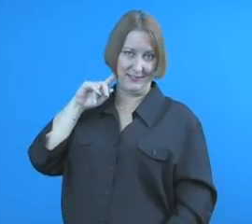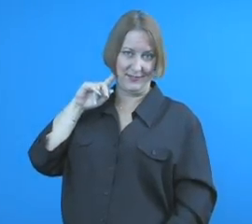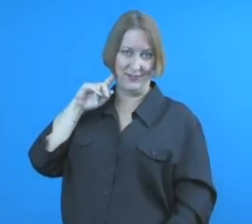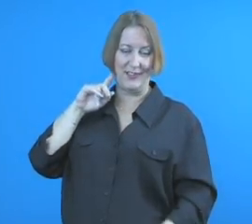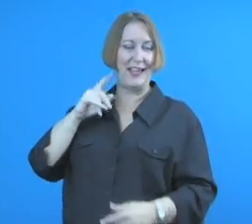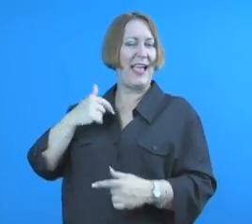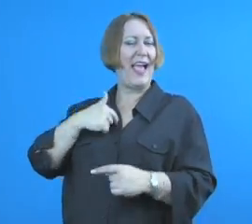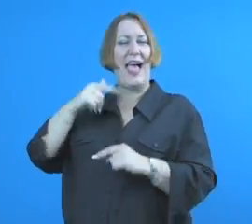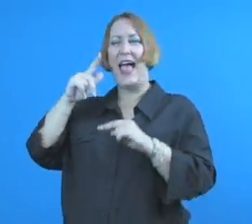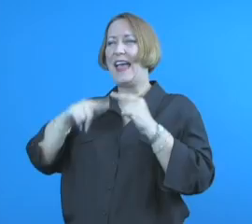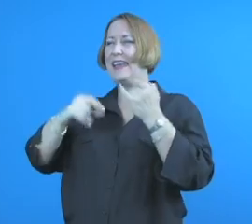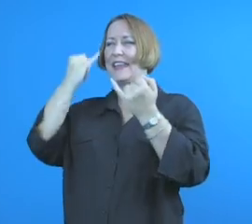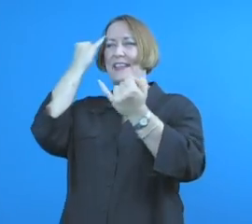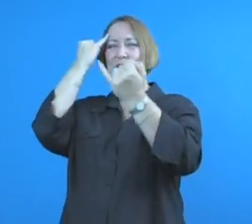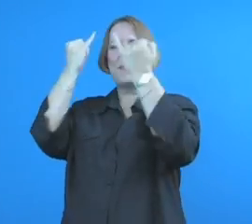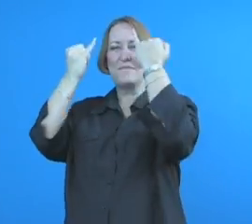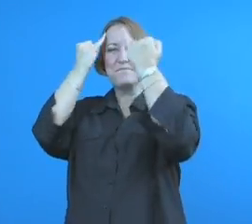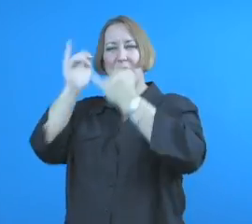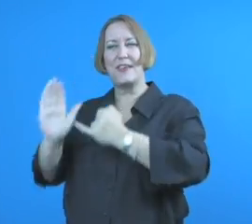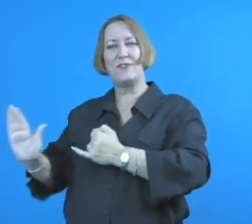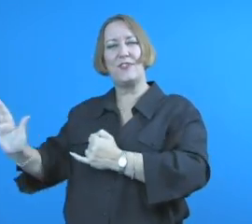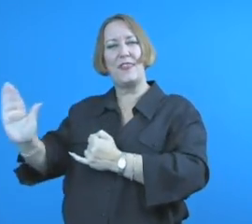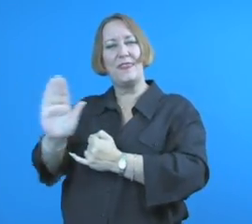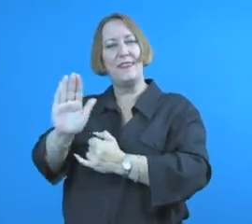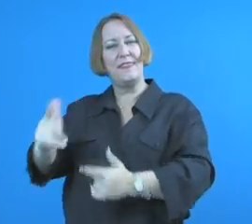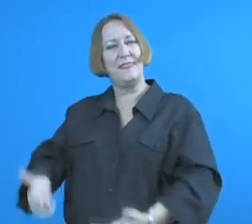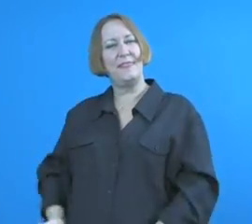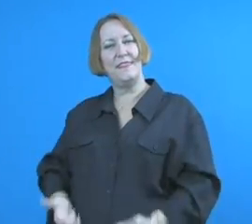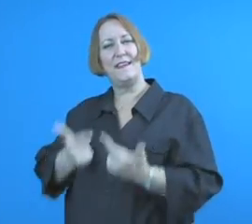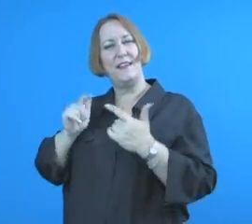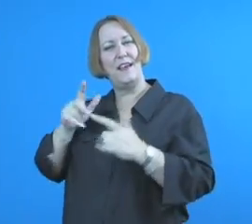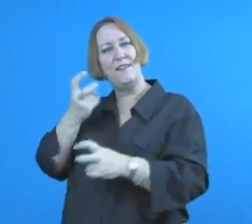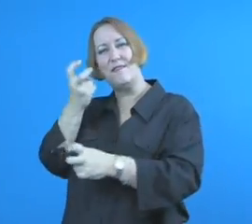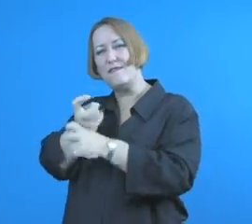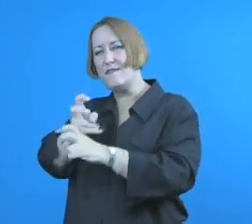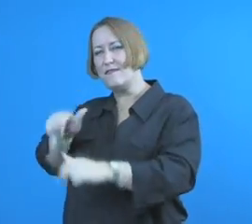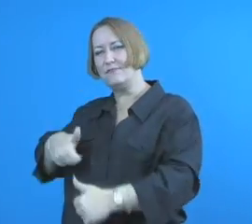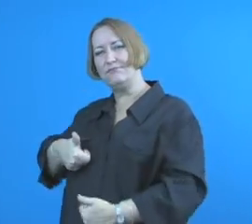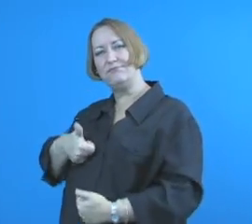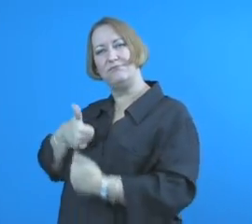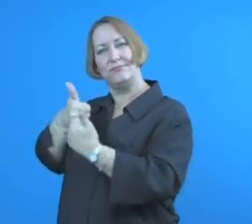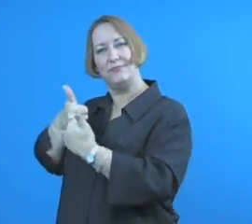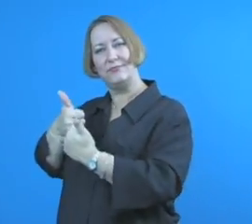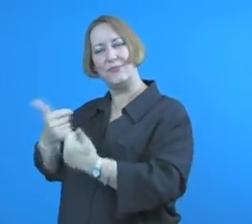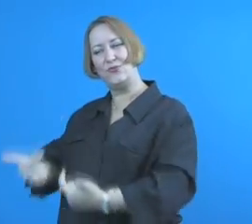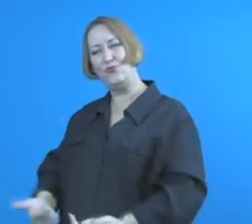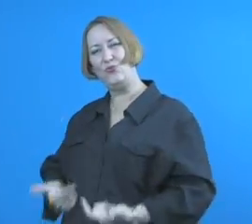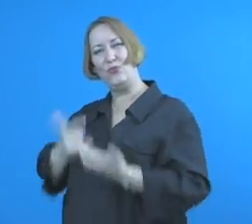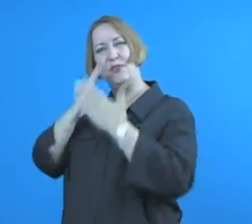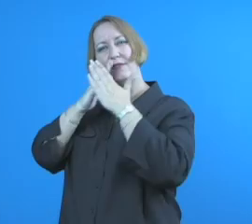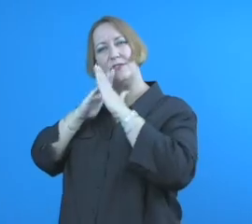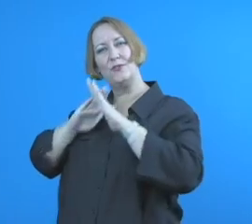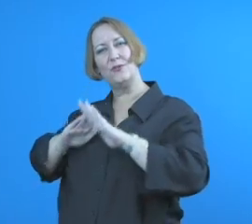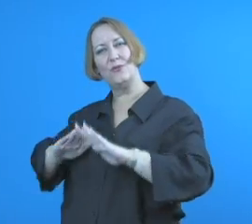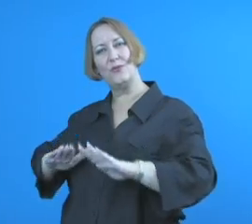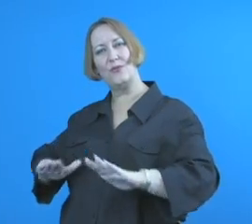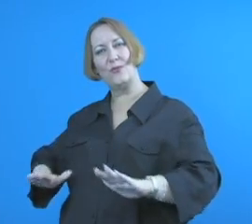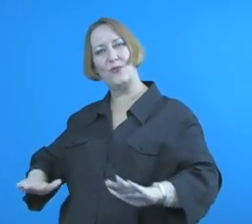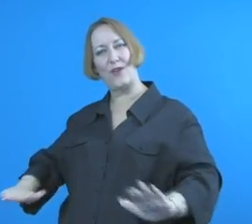to appreciate the challenges associated with living in a world where silence reigns and my communications abilities are limited to those